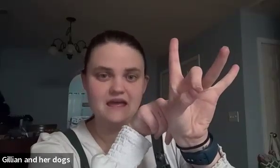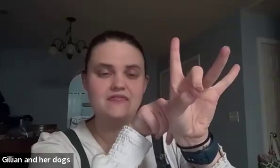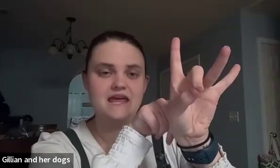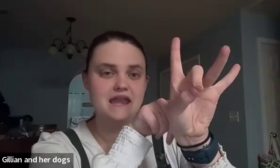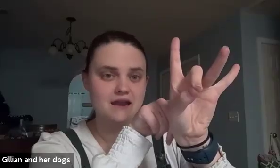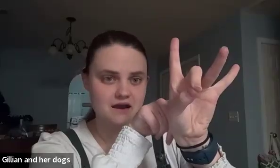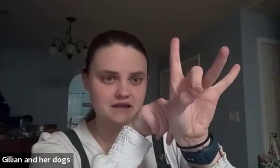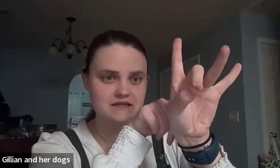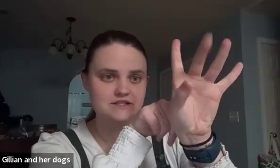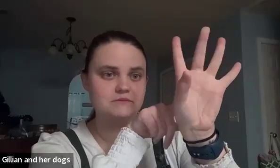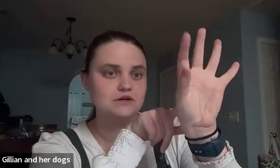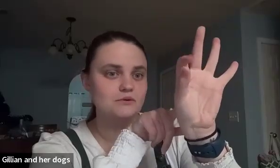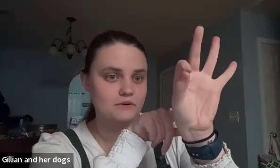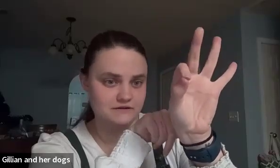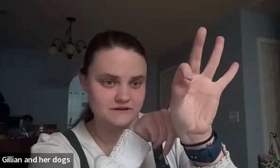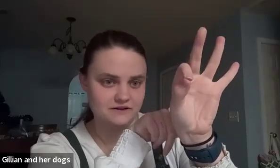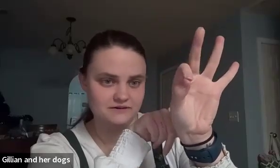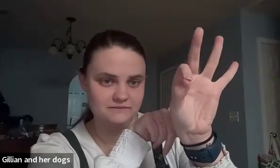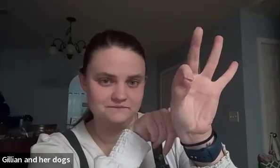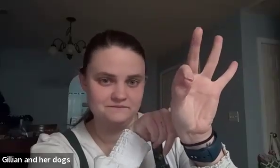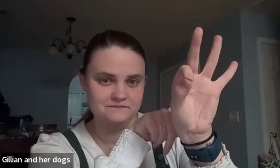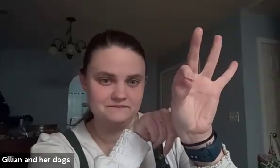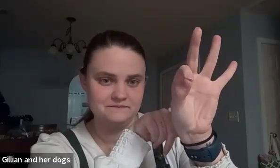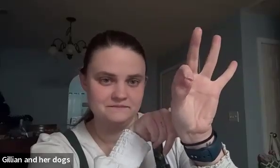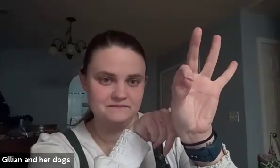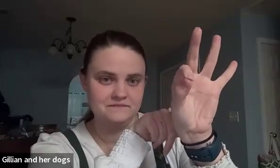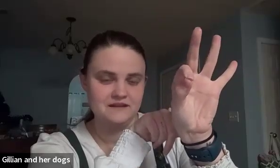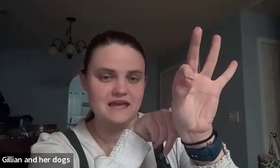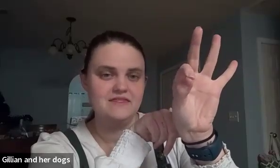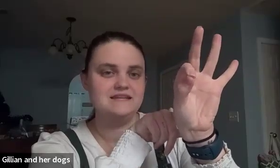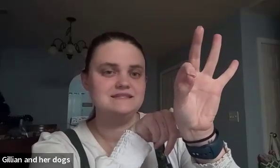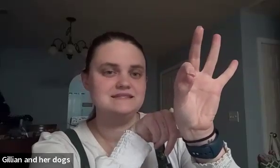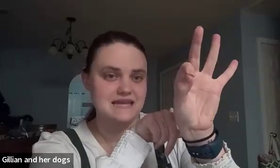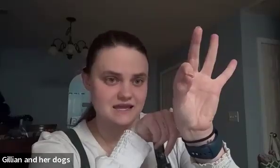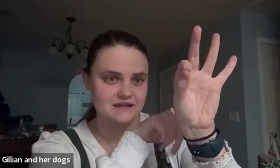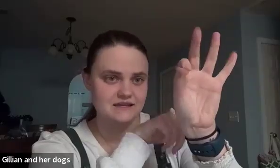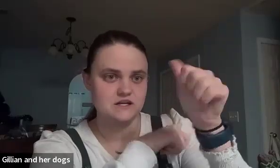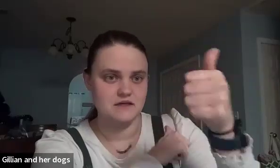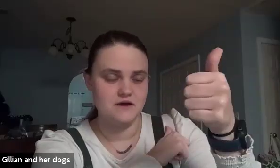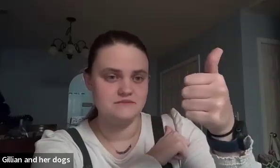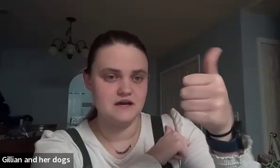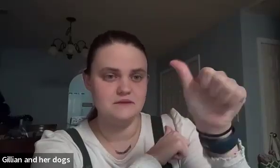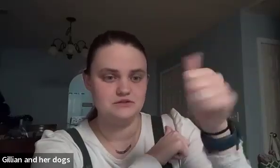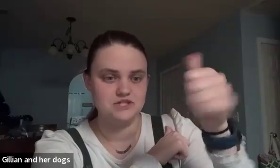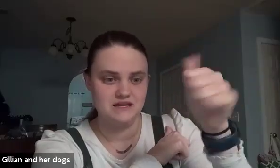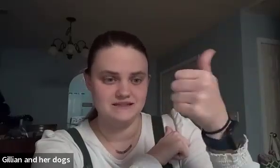And then 9 is going to be your pointer finger. And then 10 is going to be a thumbs up and you shake